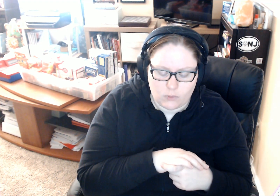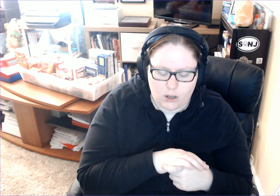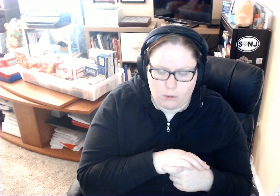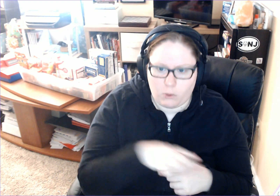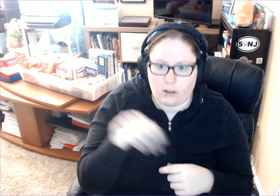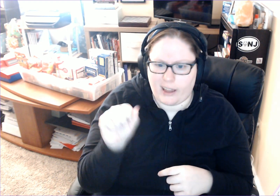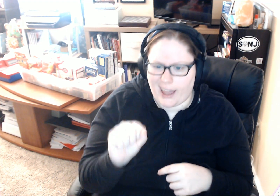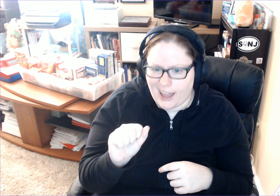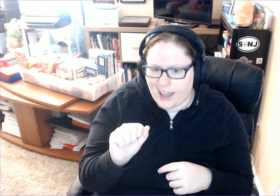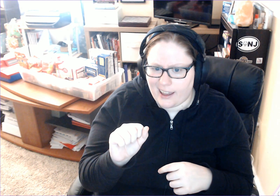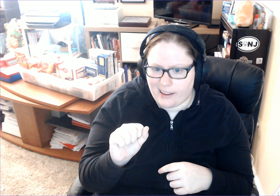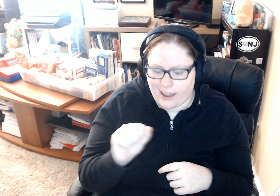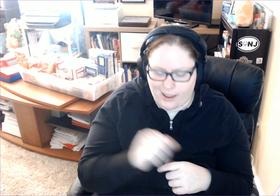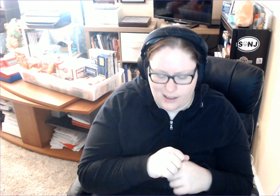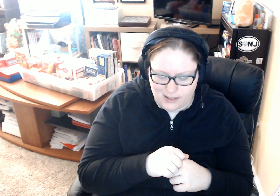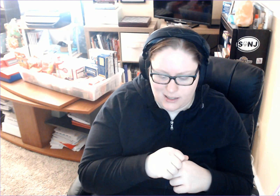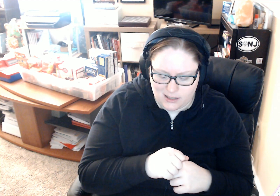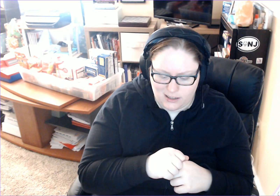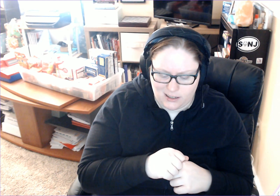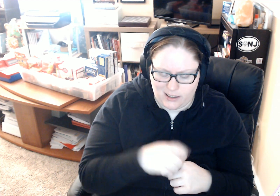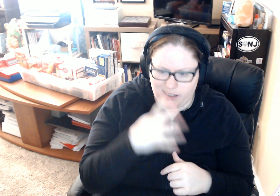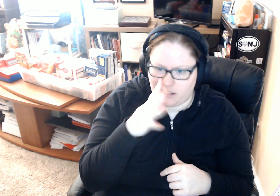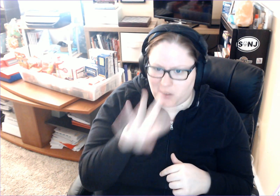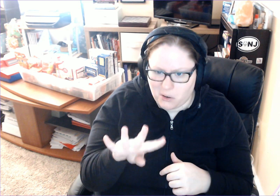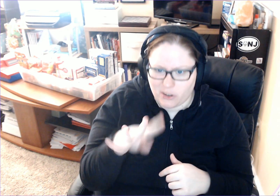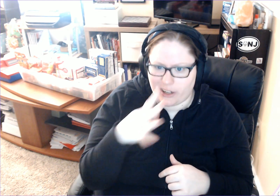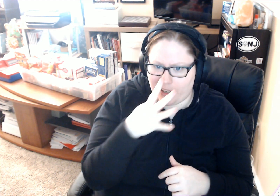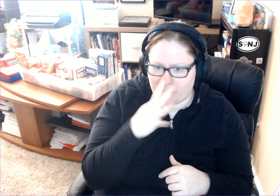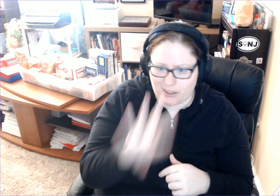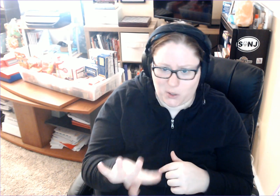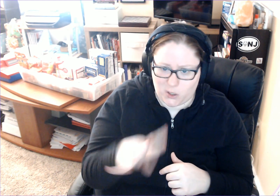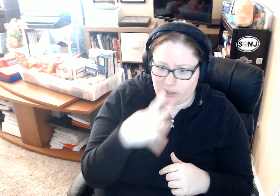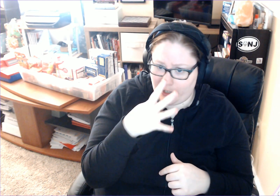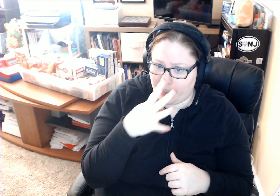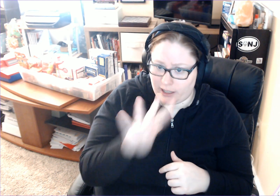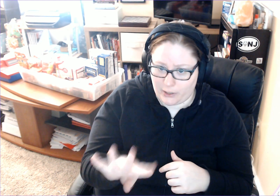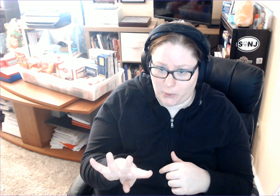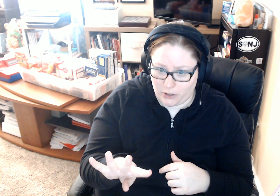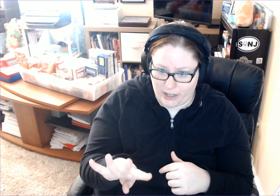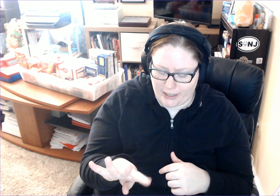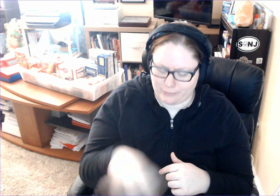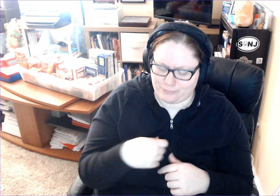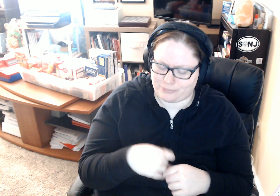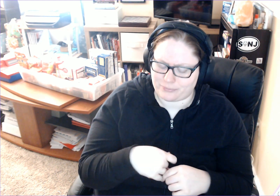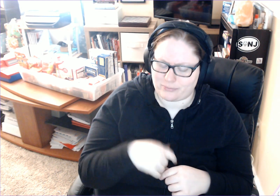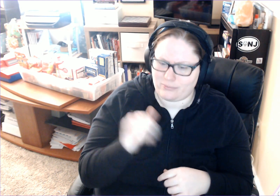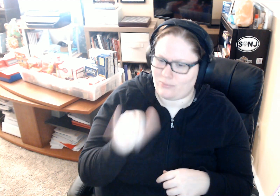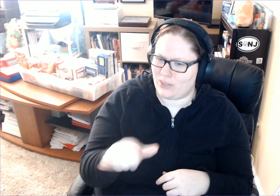Well, A has ignoring, ignoring, ignoring. Is that